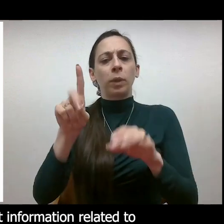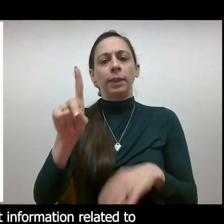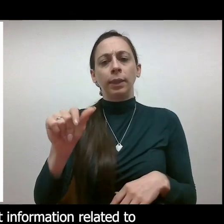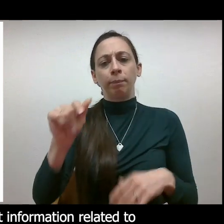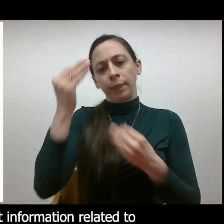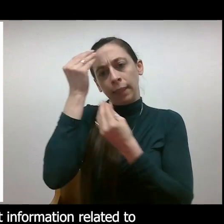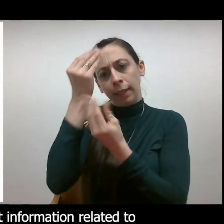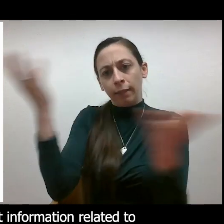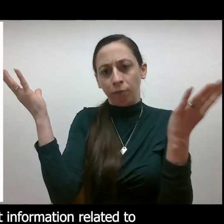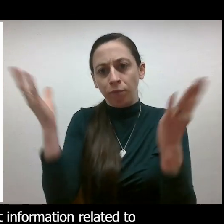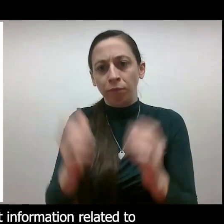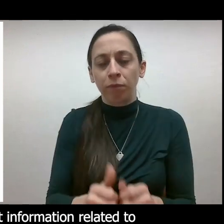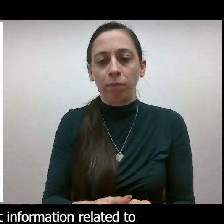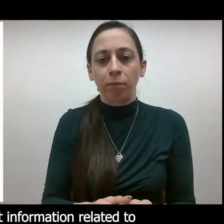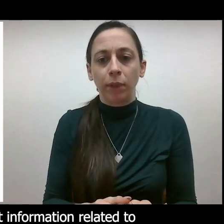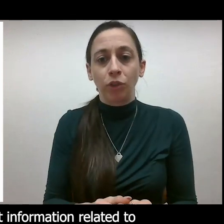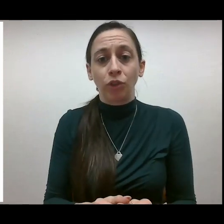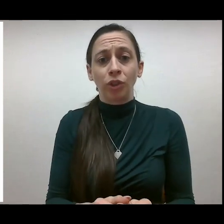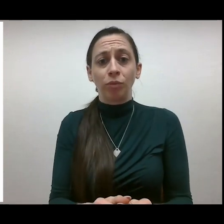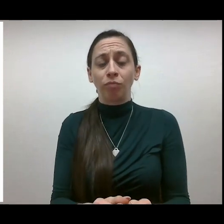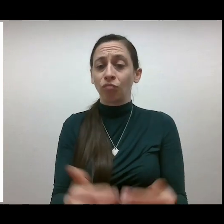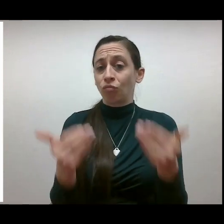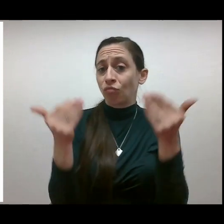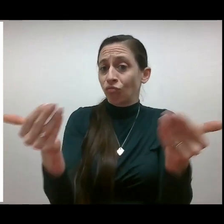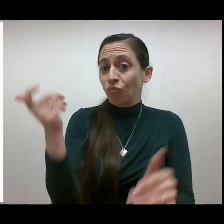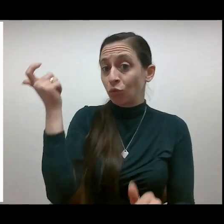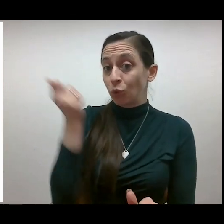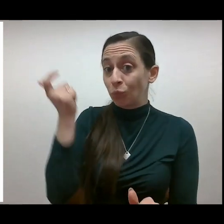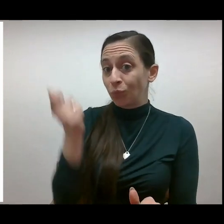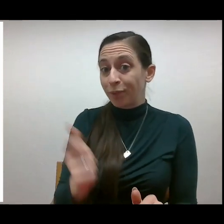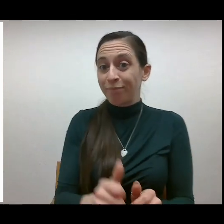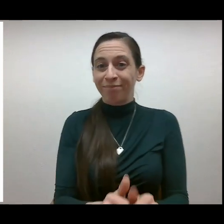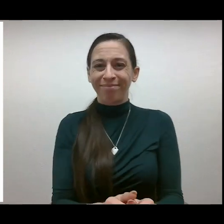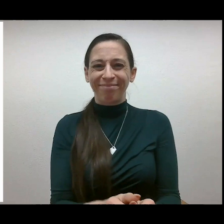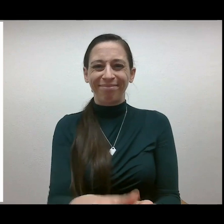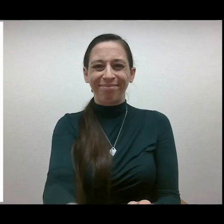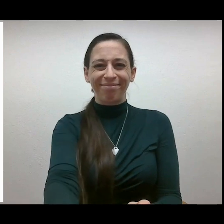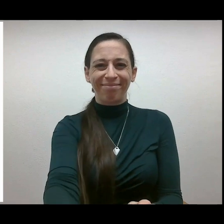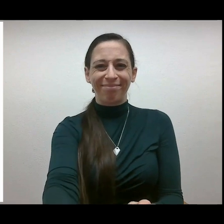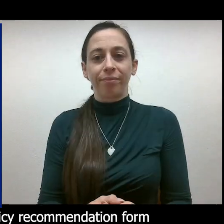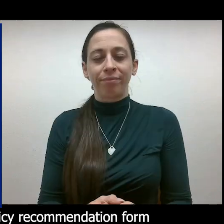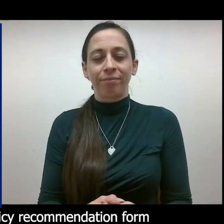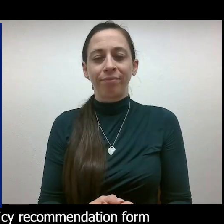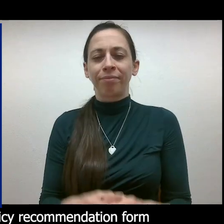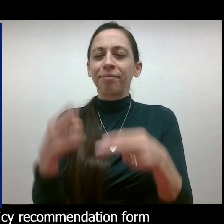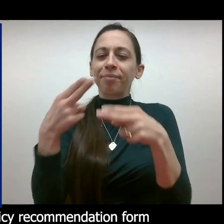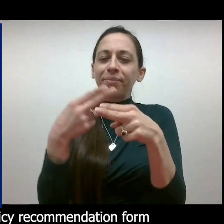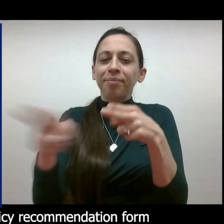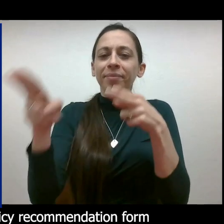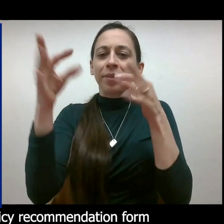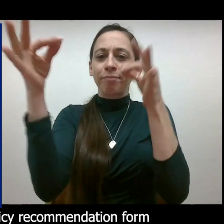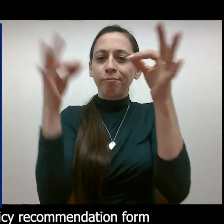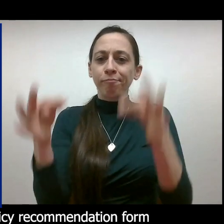important information related to people with disabilities. Make sure you go and subscribe.